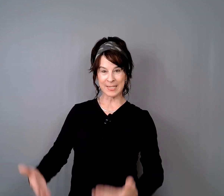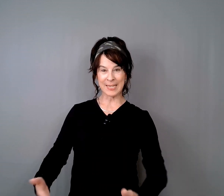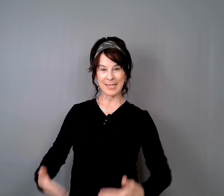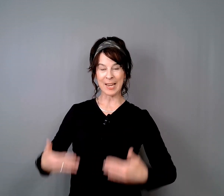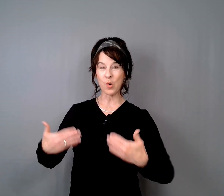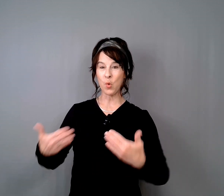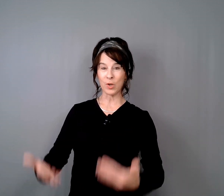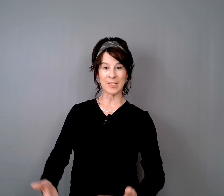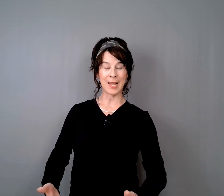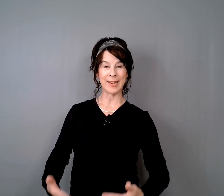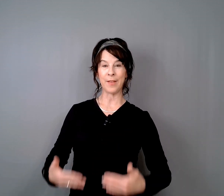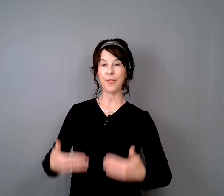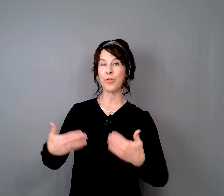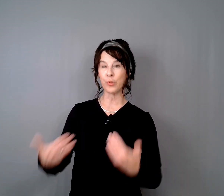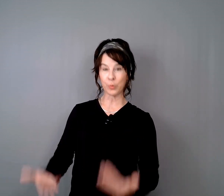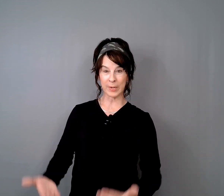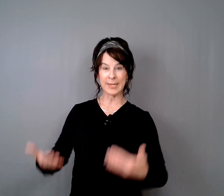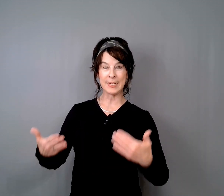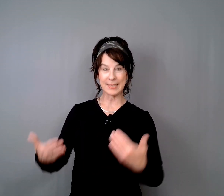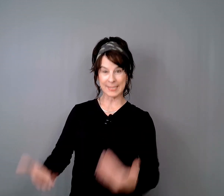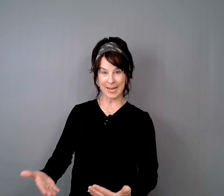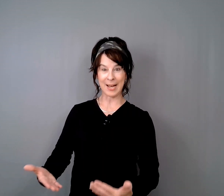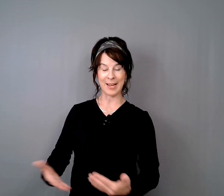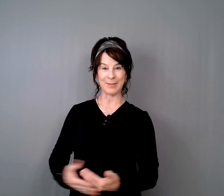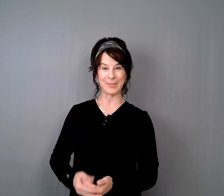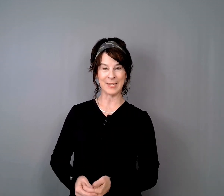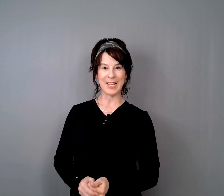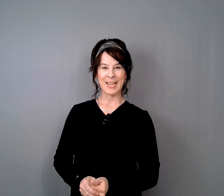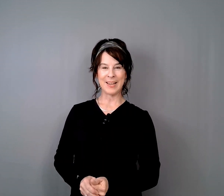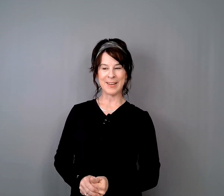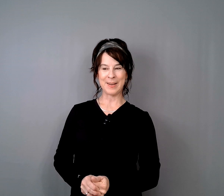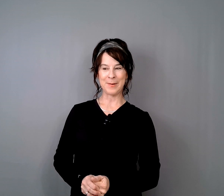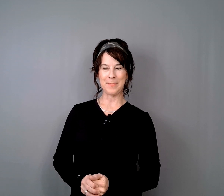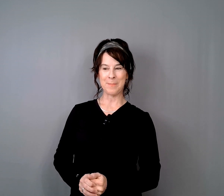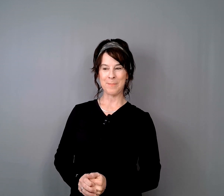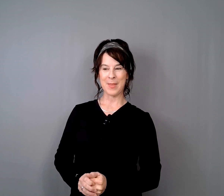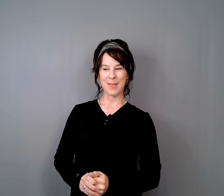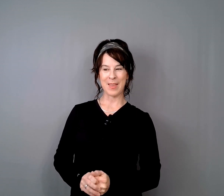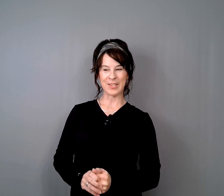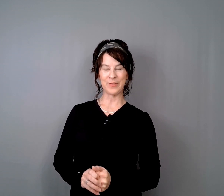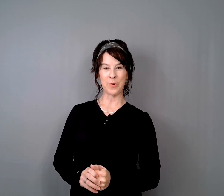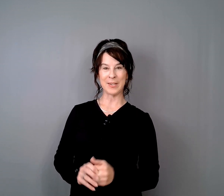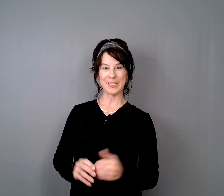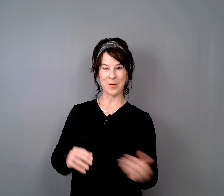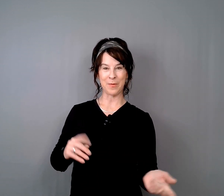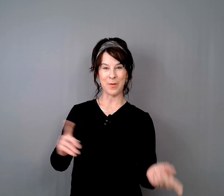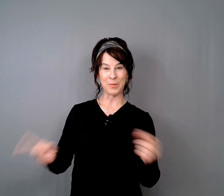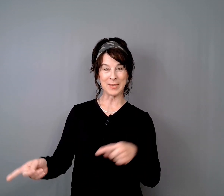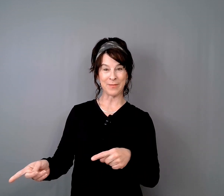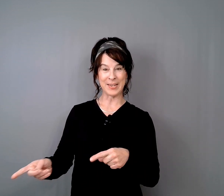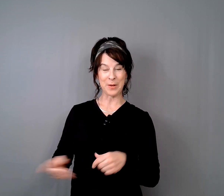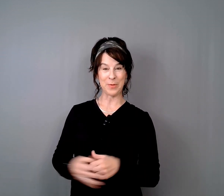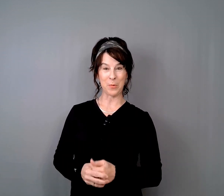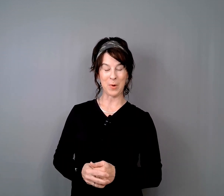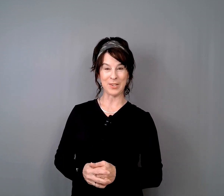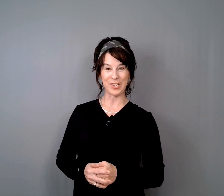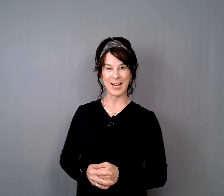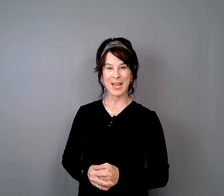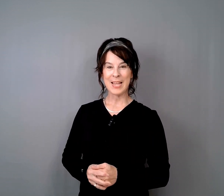sing that chorus like 3 times as far as the music video that we're watching. So